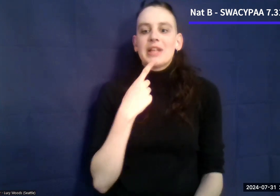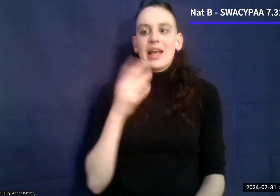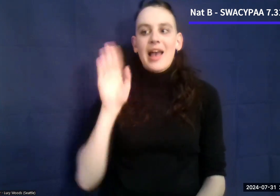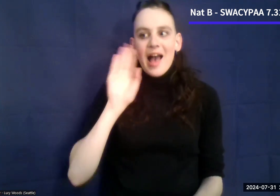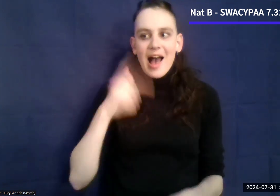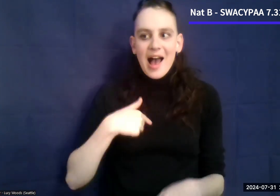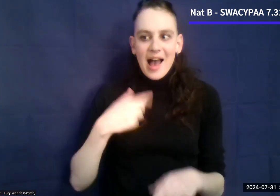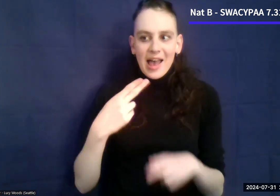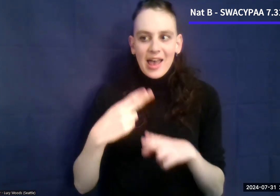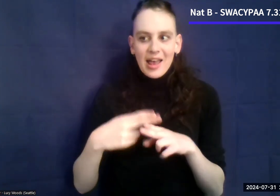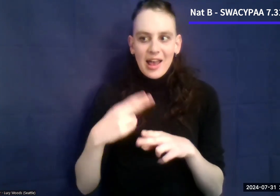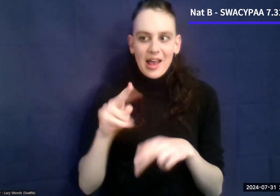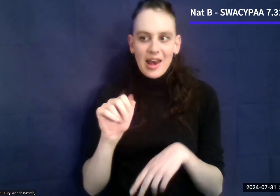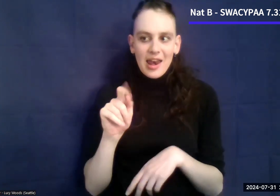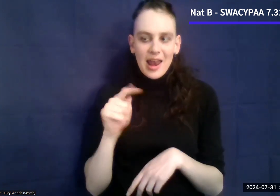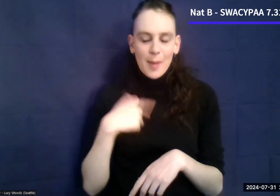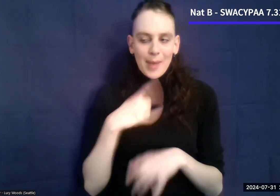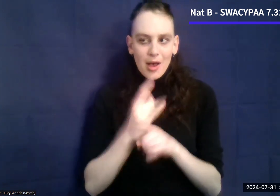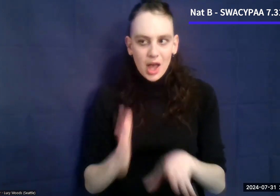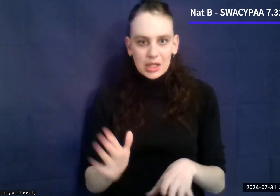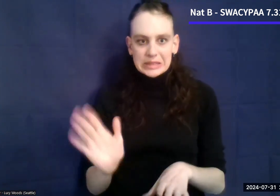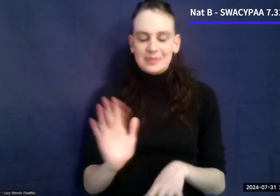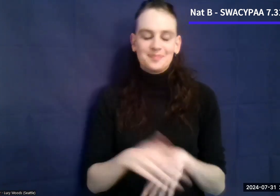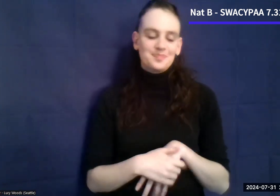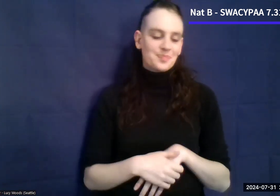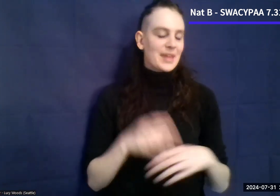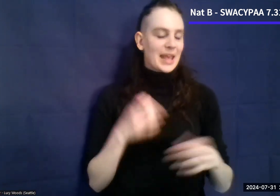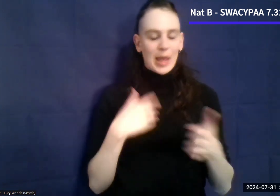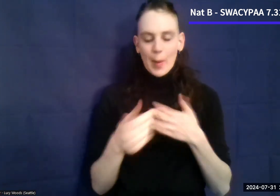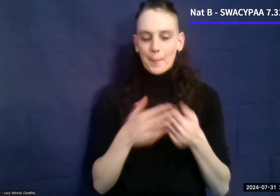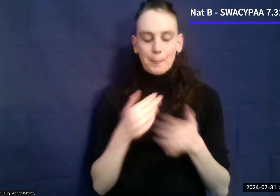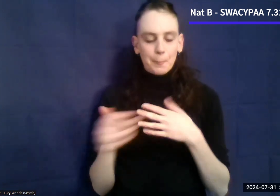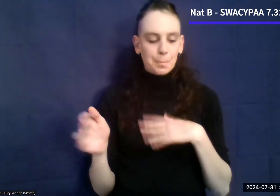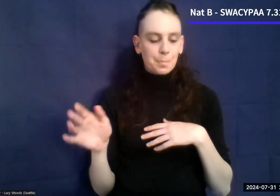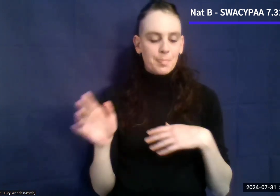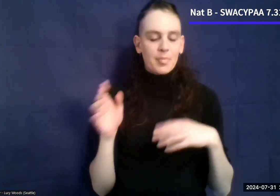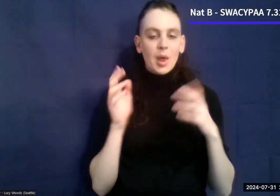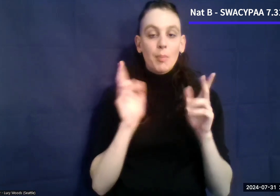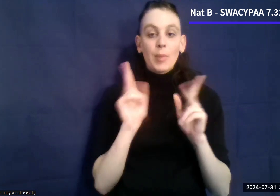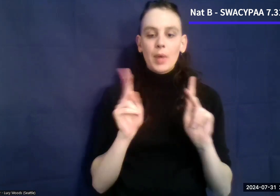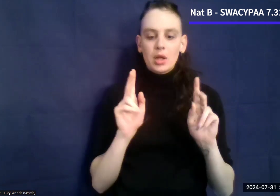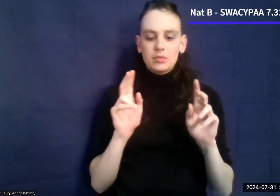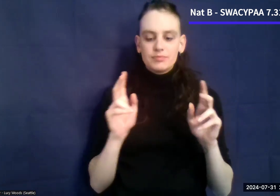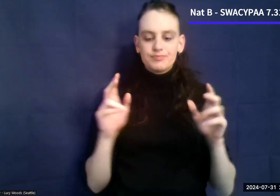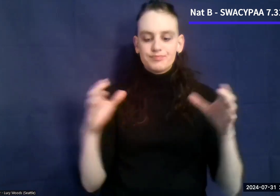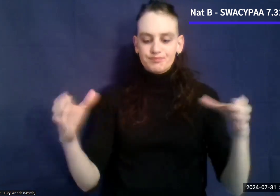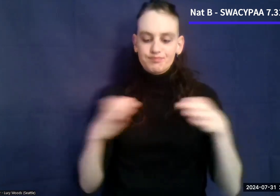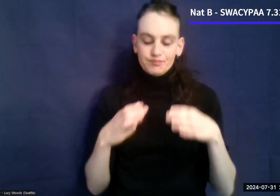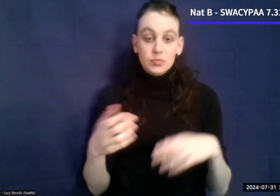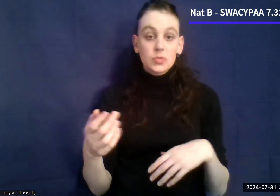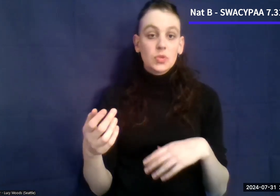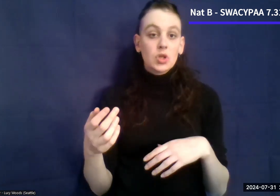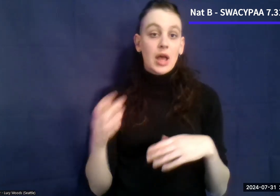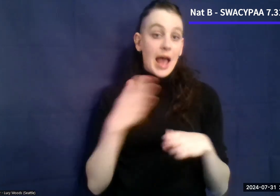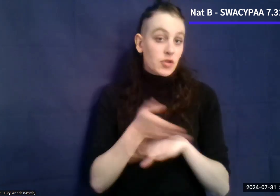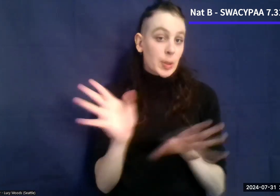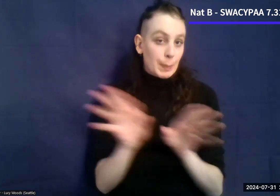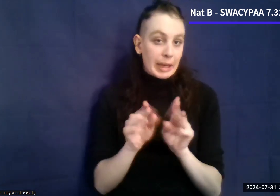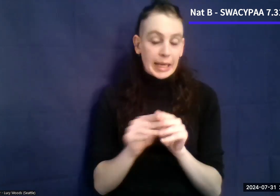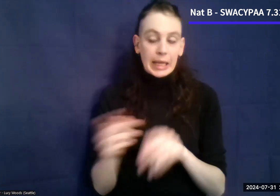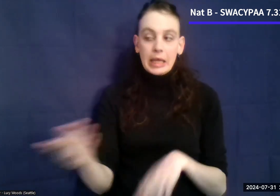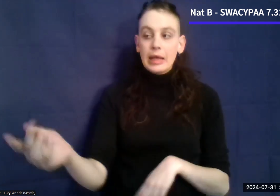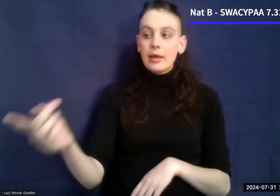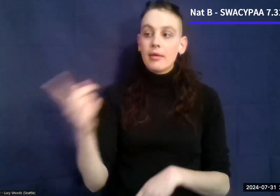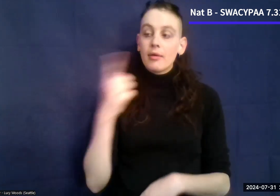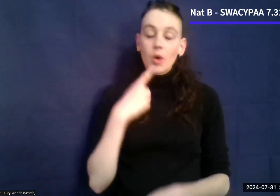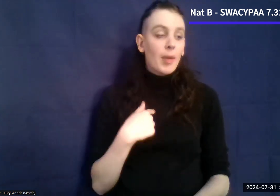anyway, here's what happened, right? Like a bunch of people surrounded me and they were like, we're going bowling. And I was like, no, thank you. But they were